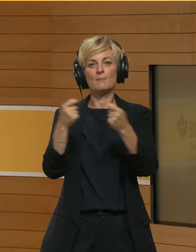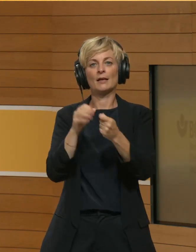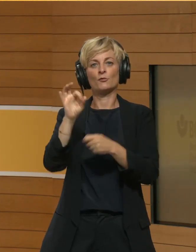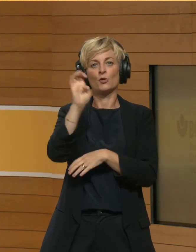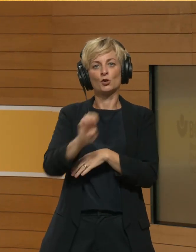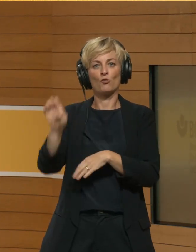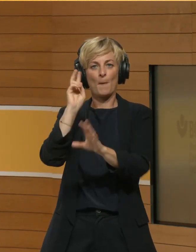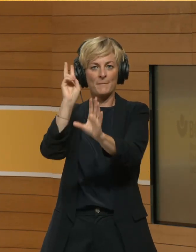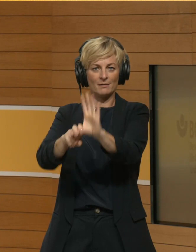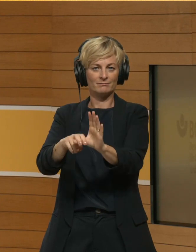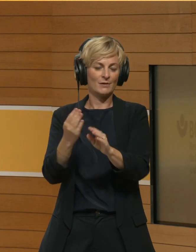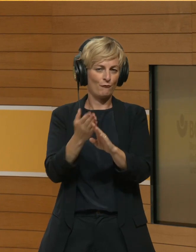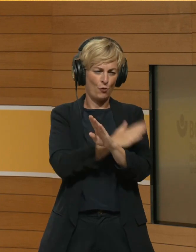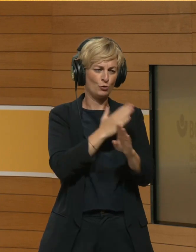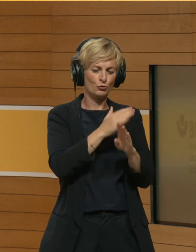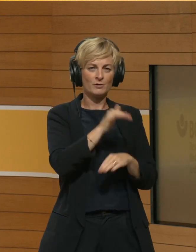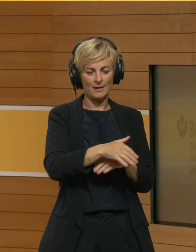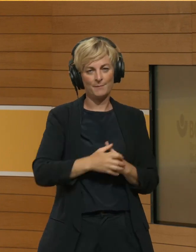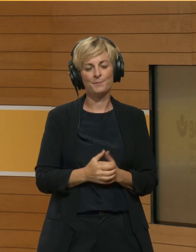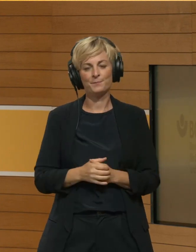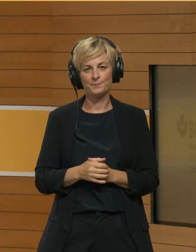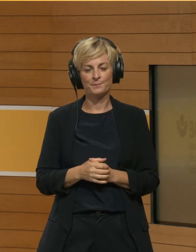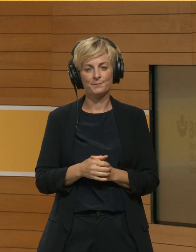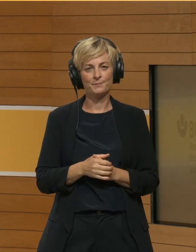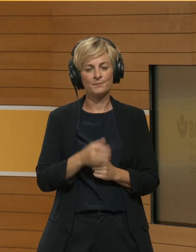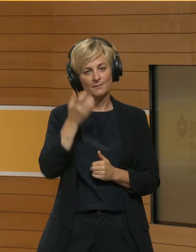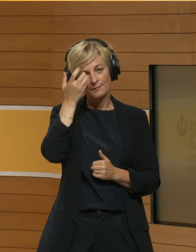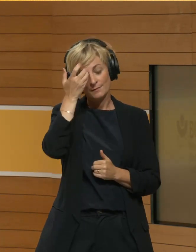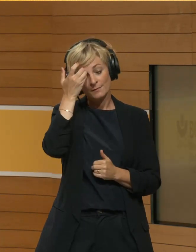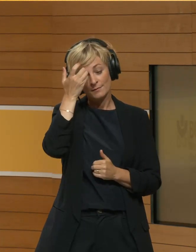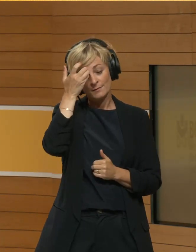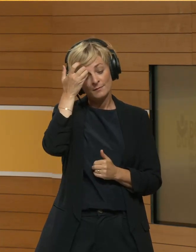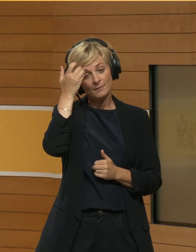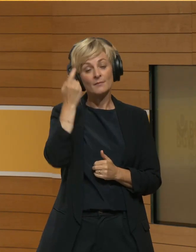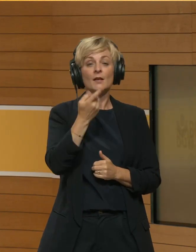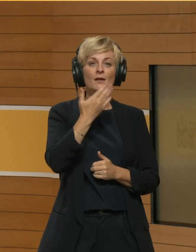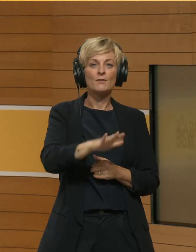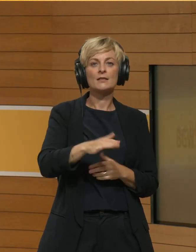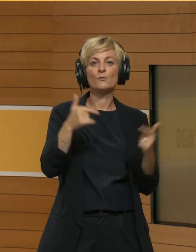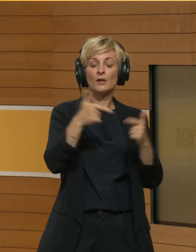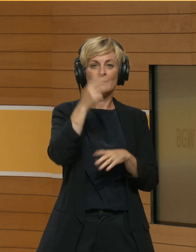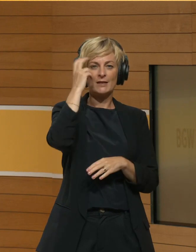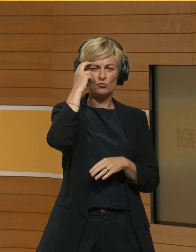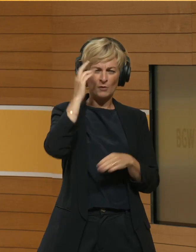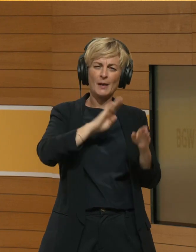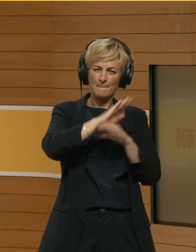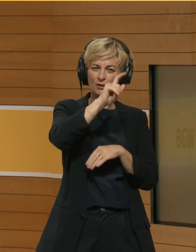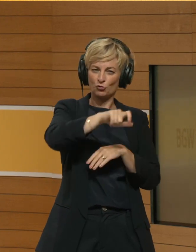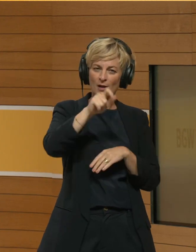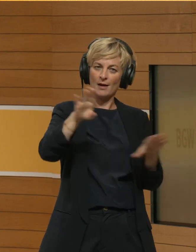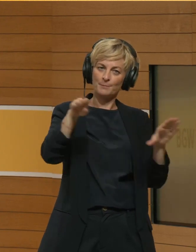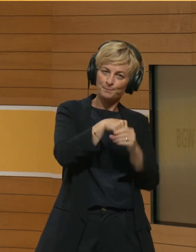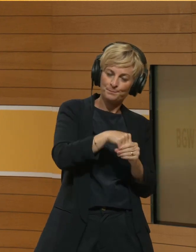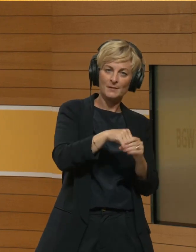nursing scientists and bachelor niveau, and a midwifery expert. And so we built the research